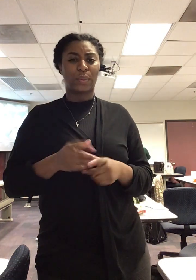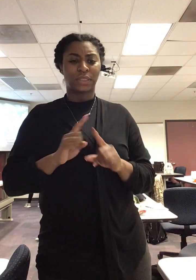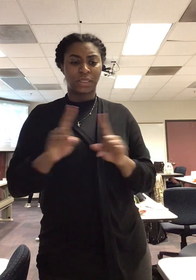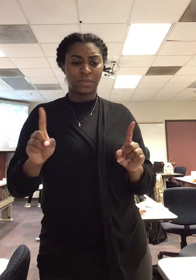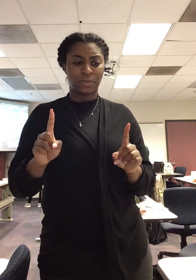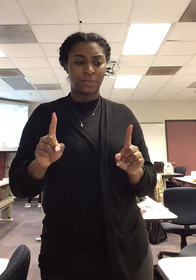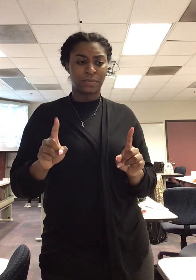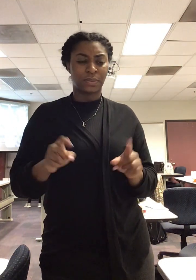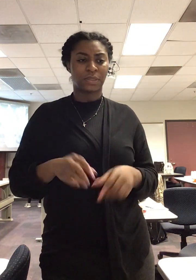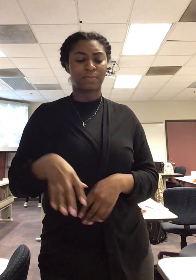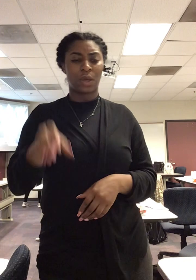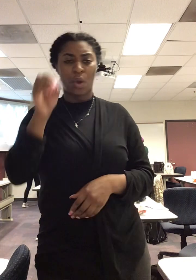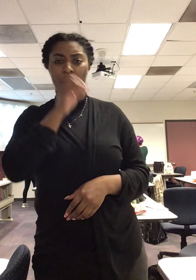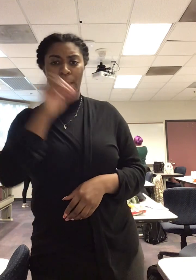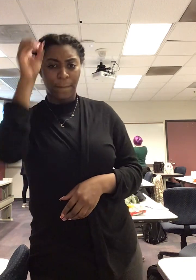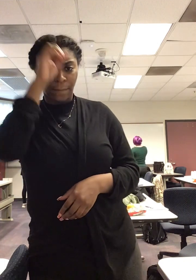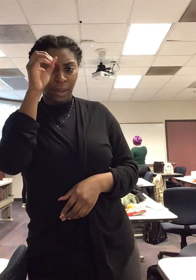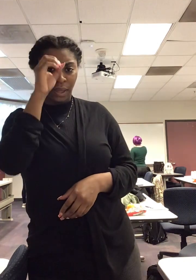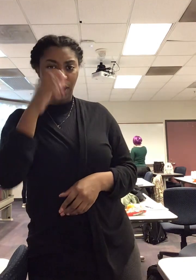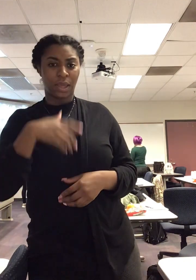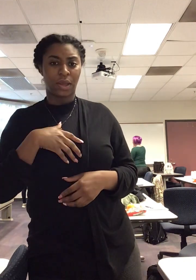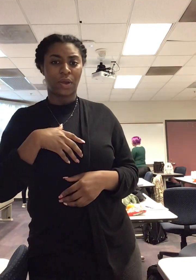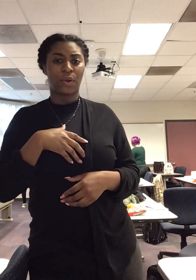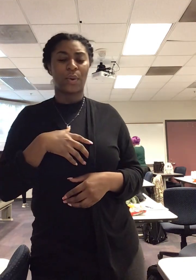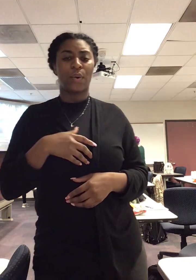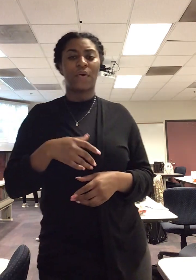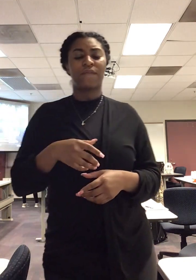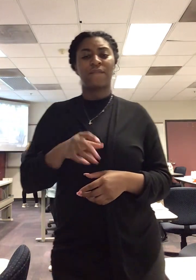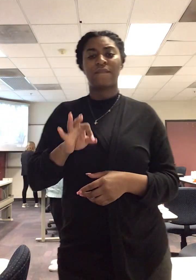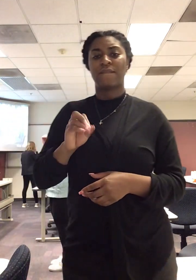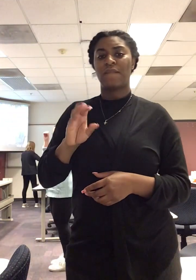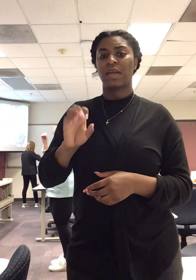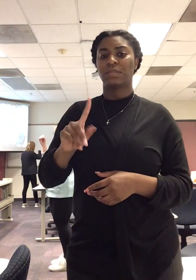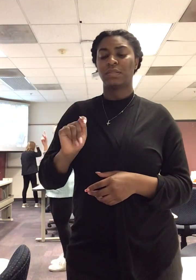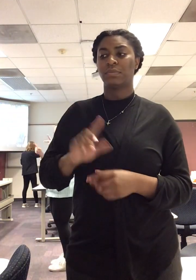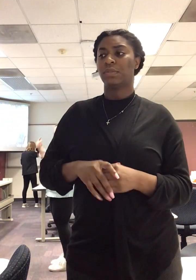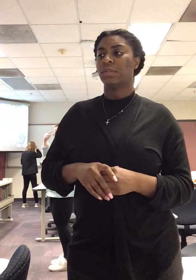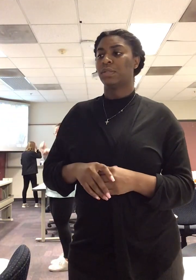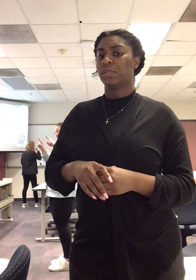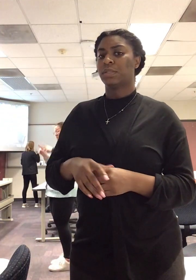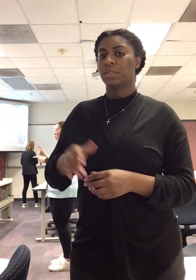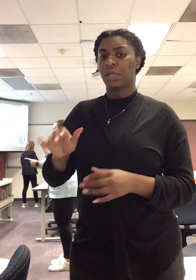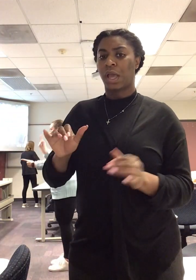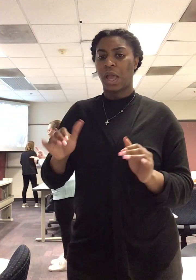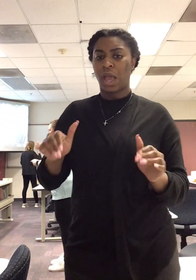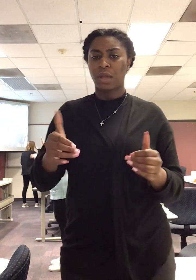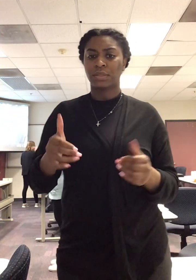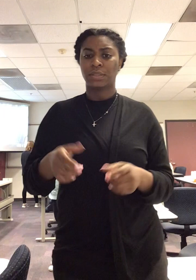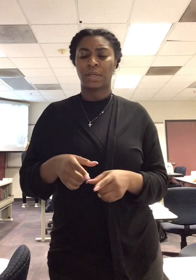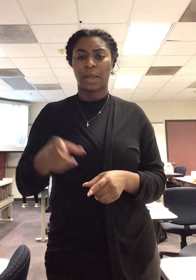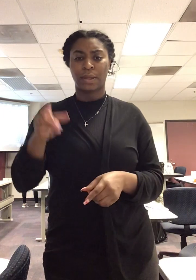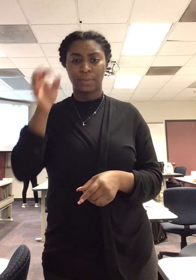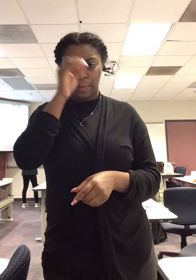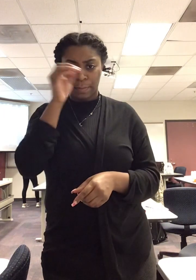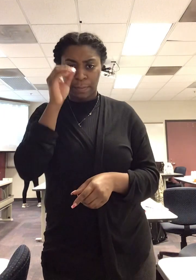fact, everybody knows it, but an opinion, people can think differently. Correct. Okay, that's a short way of thinking about it. An opinion is something you think.